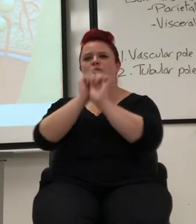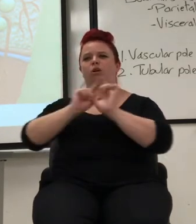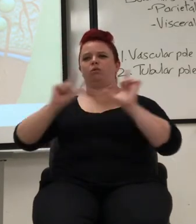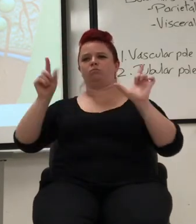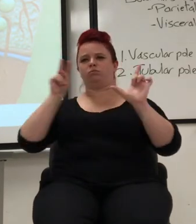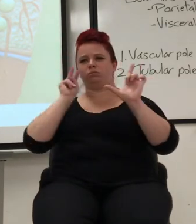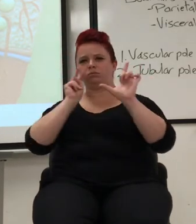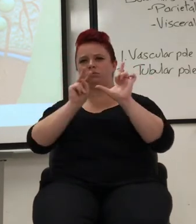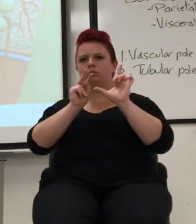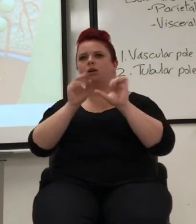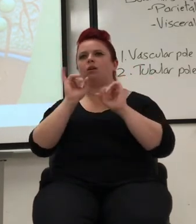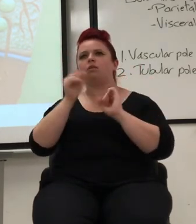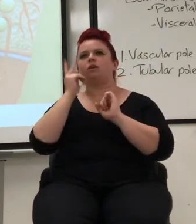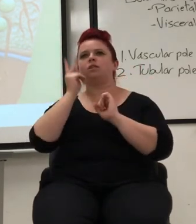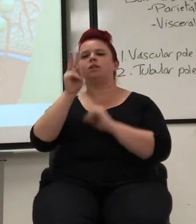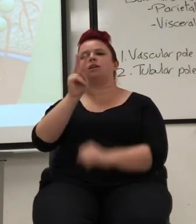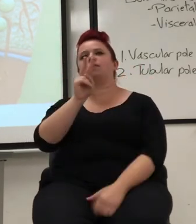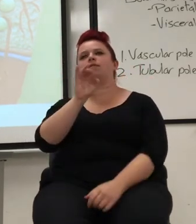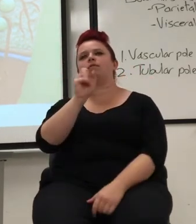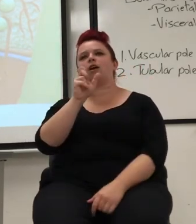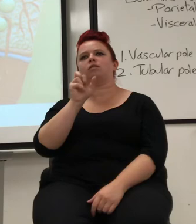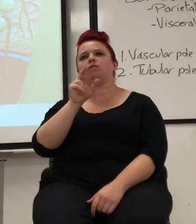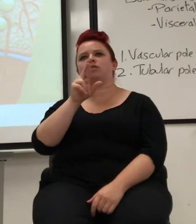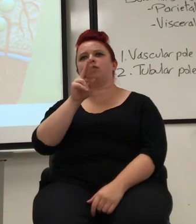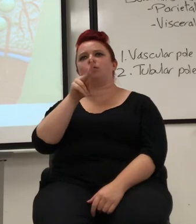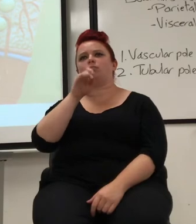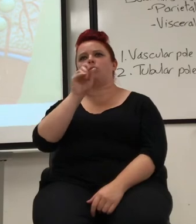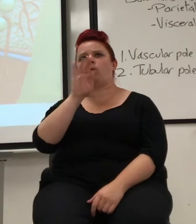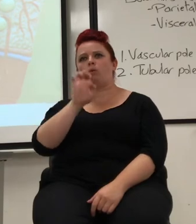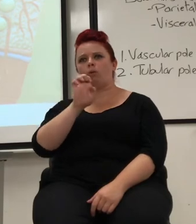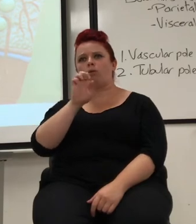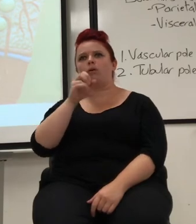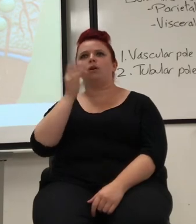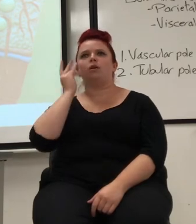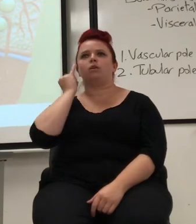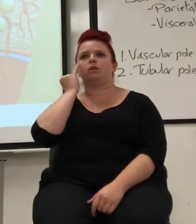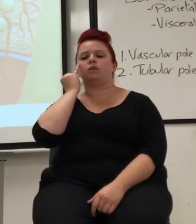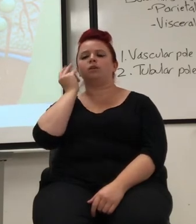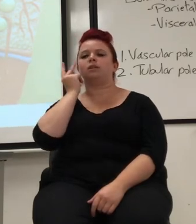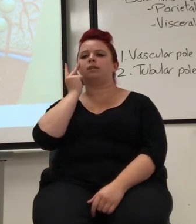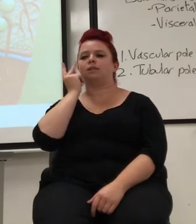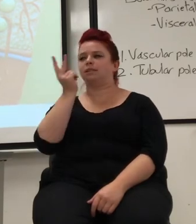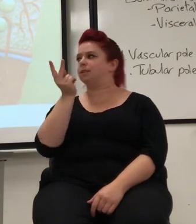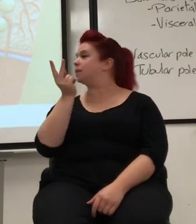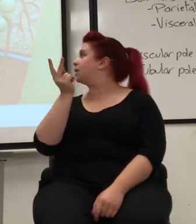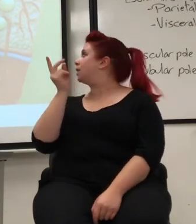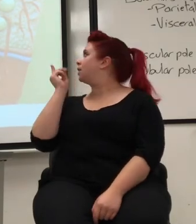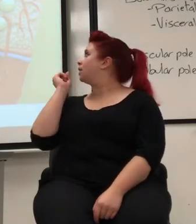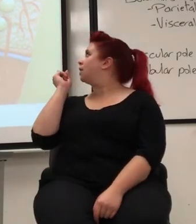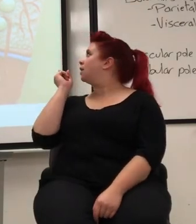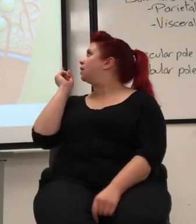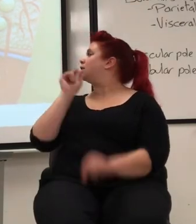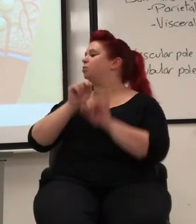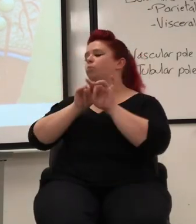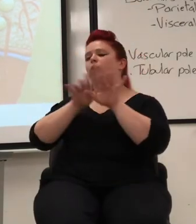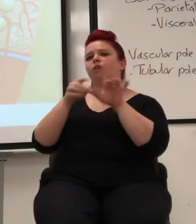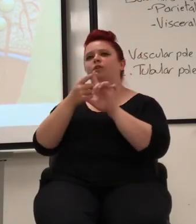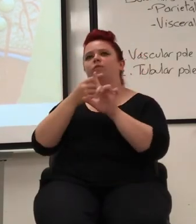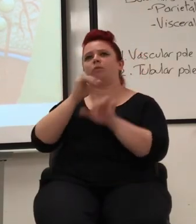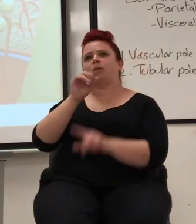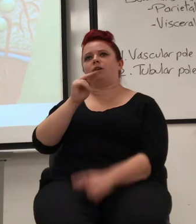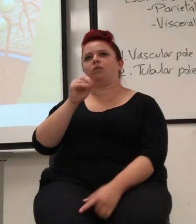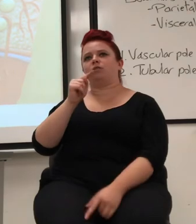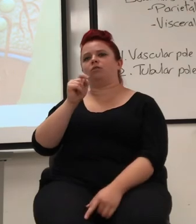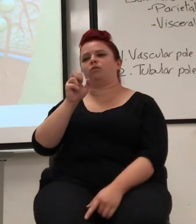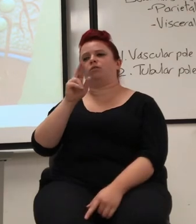Here's the vascular pole. That's the afferent arterial branching off the interlobular artery. That's the tubular pole. Therefore, this is the